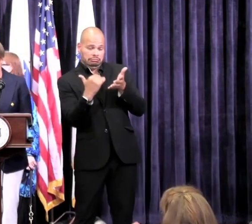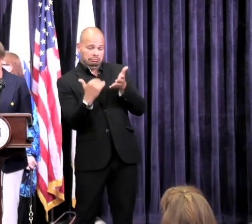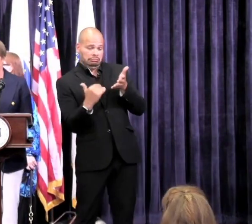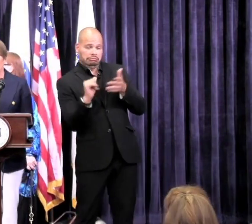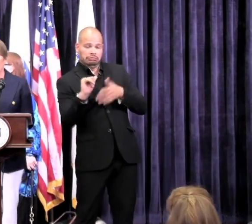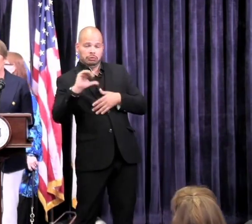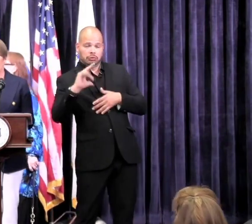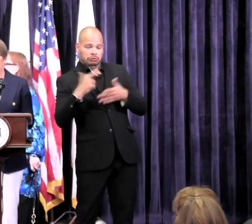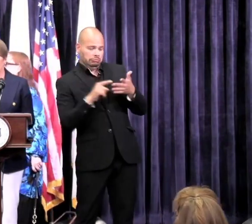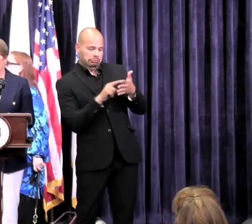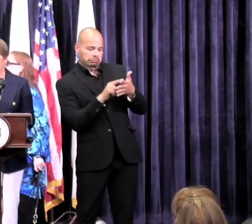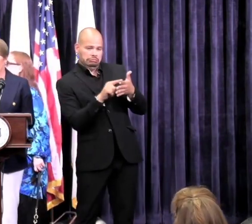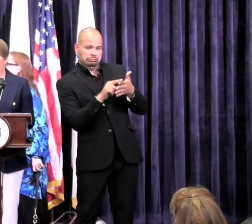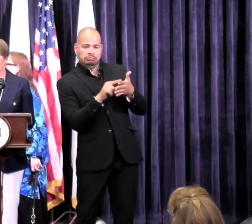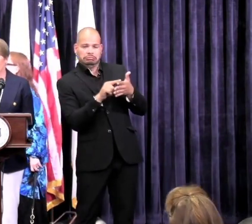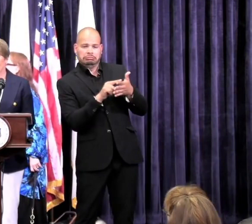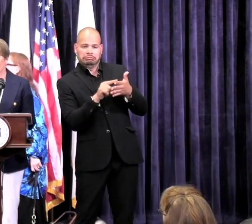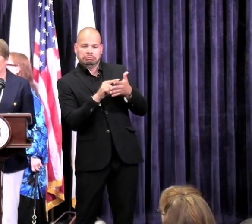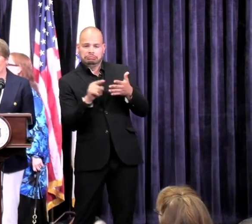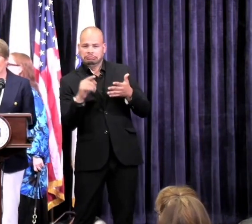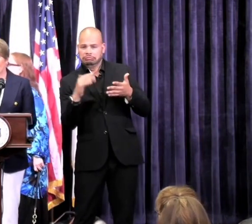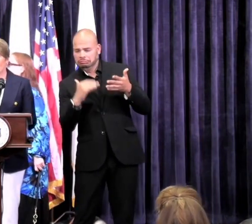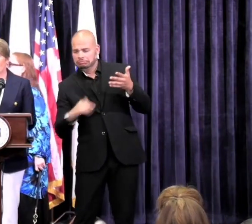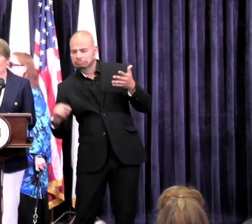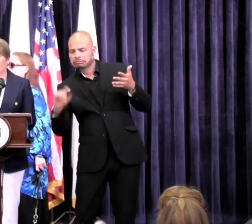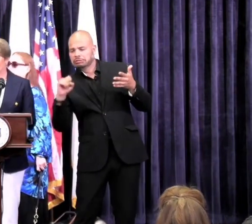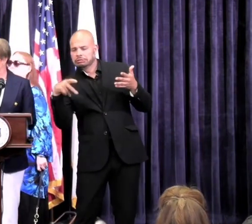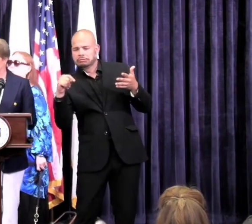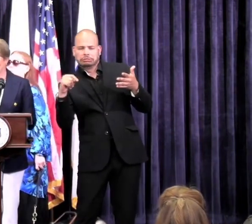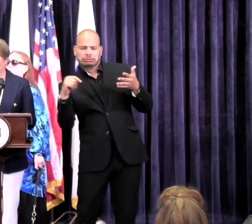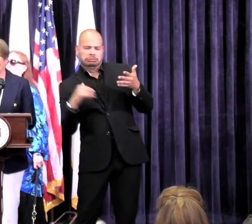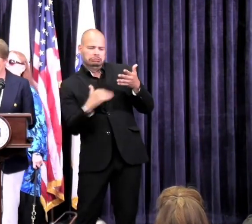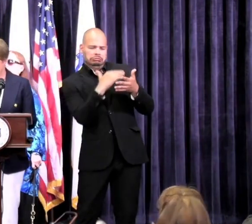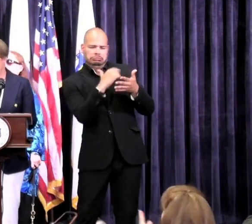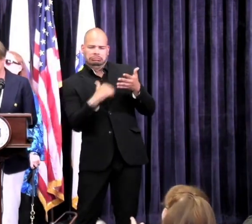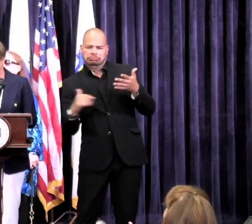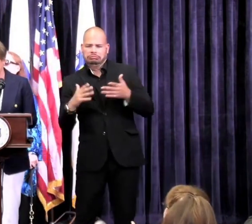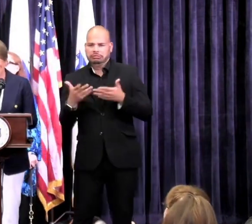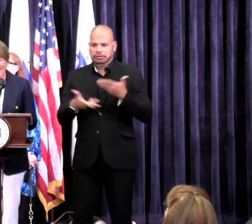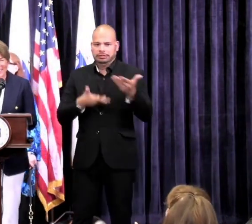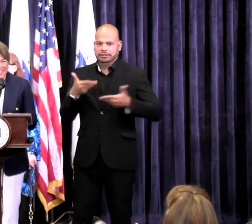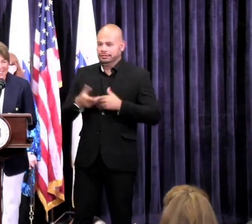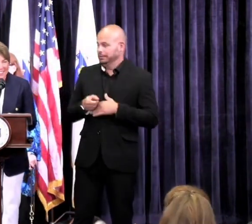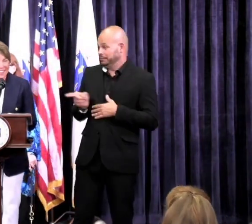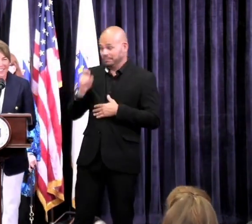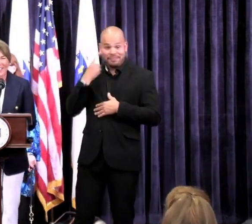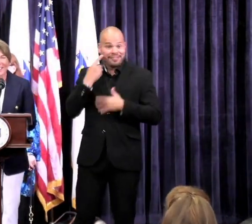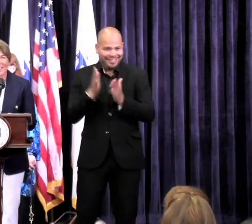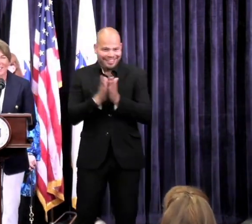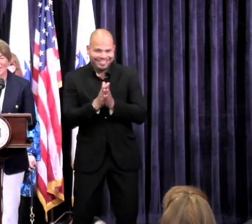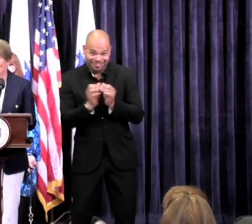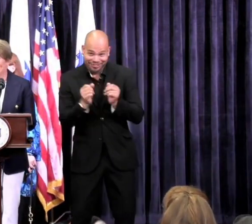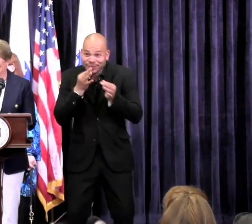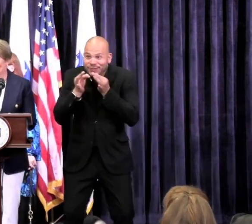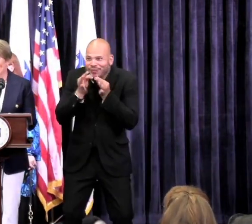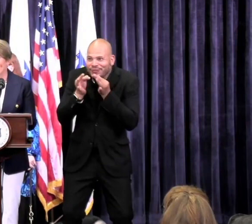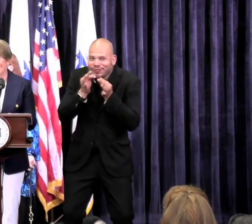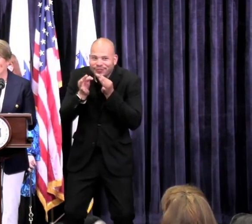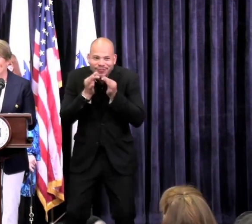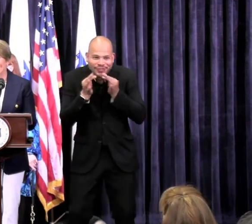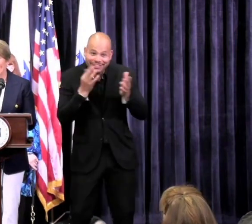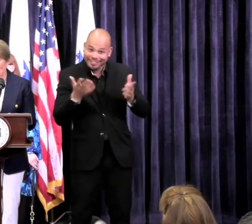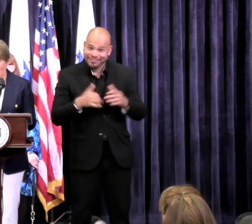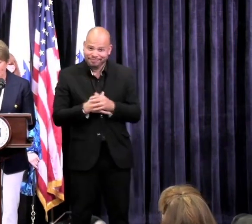ow soon dependent upon the hiring that's that that's soon that's soon